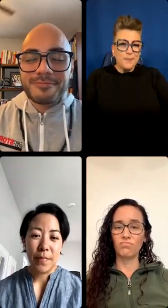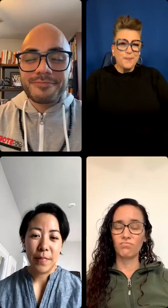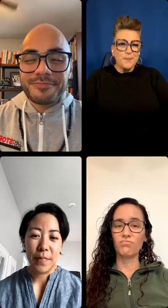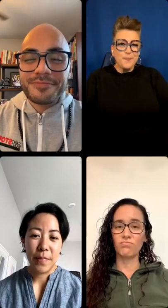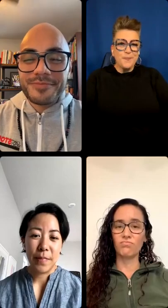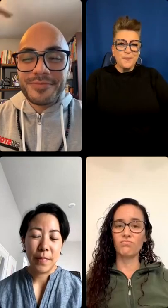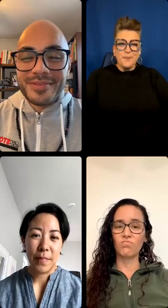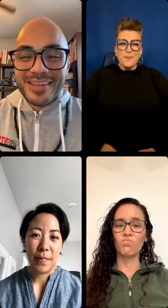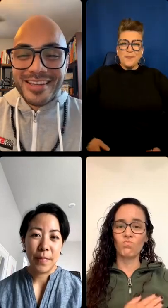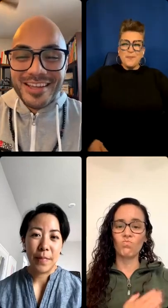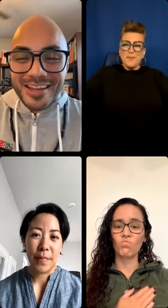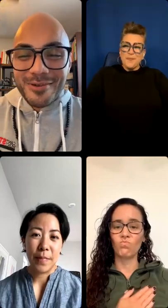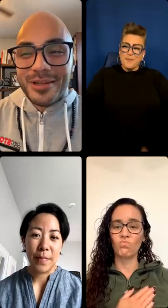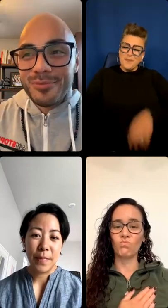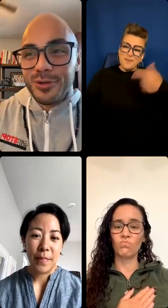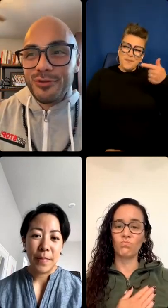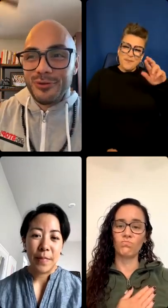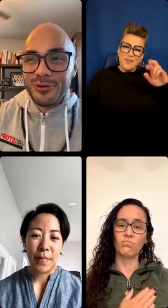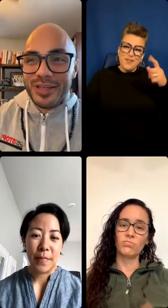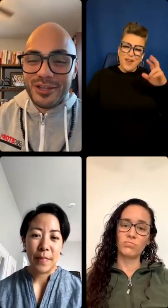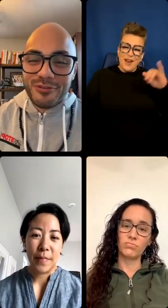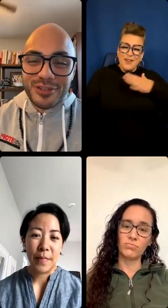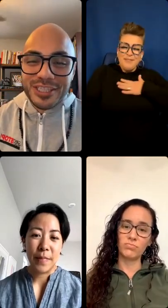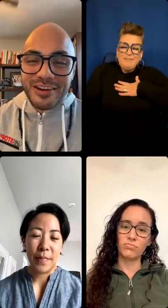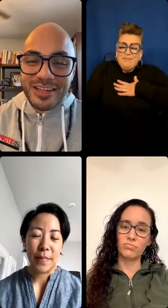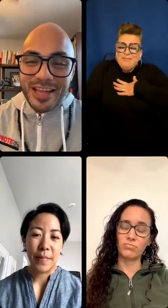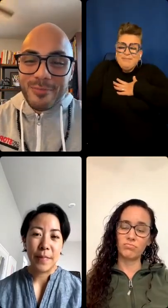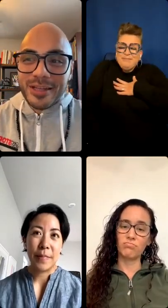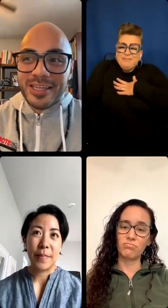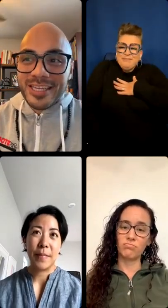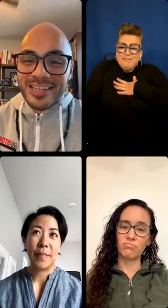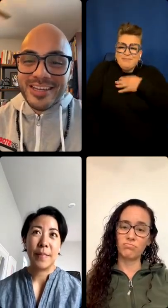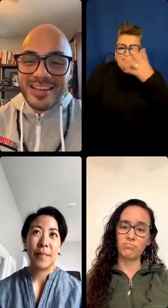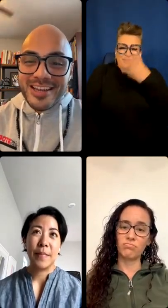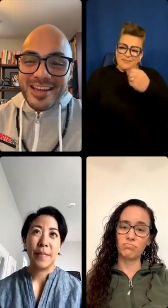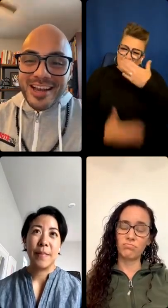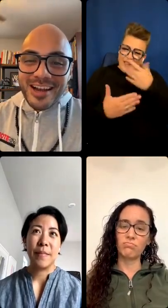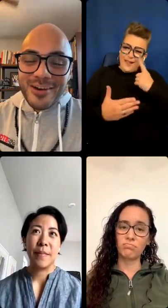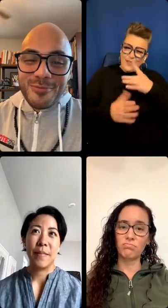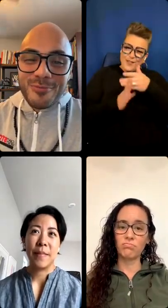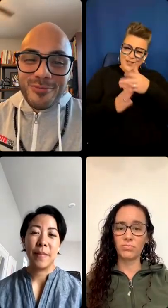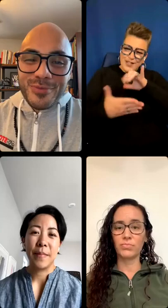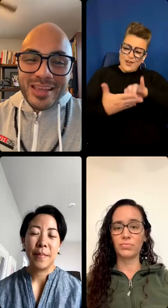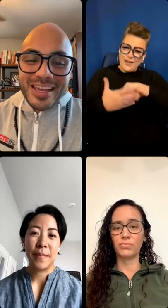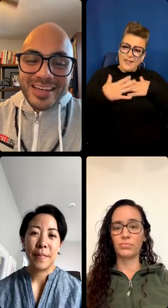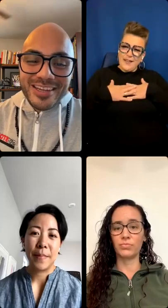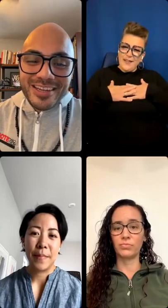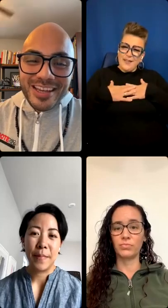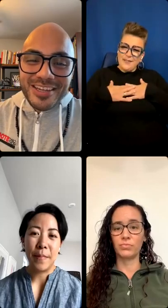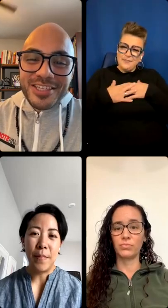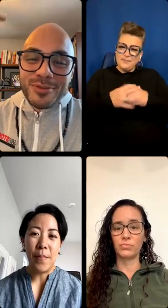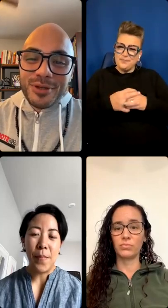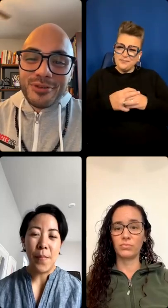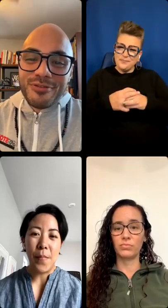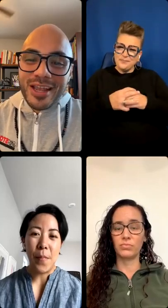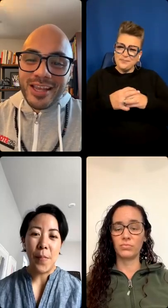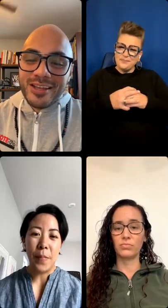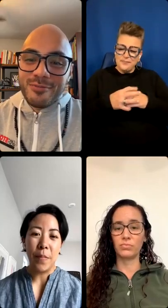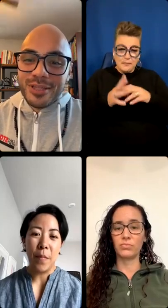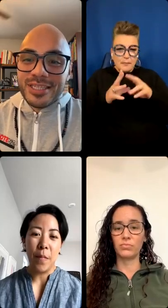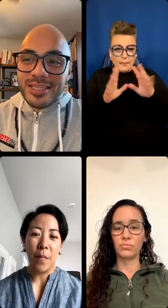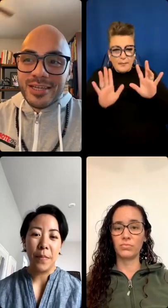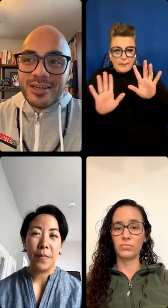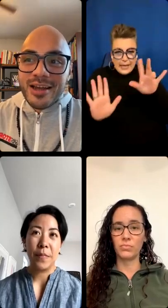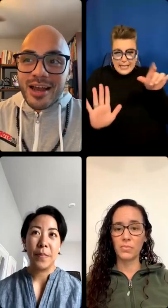Oh, that's beautiful. Thank you for sharing that, Melody. Um, in a similar